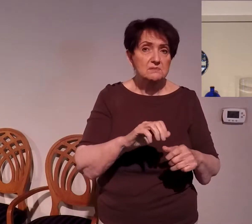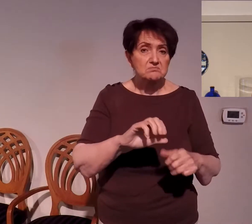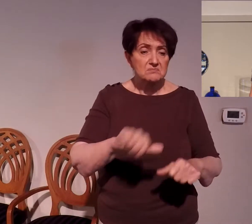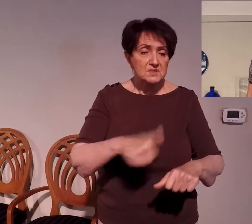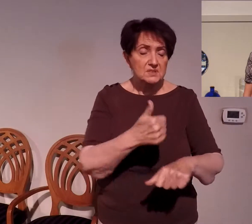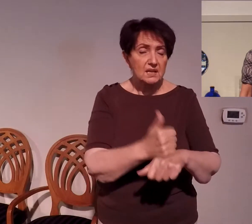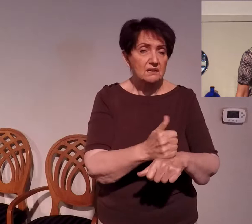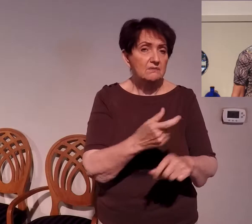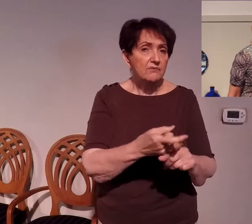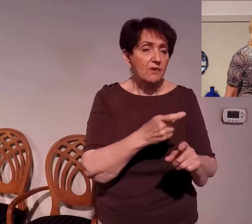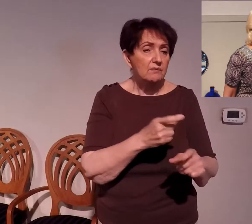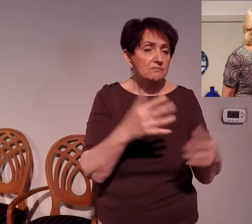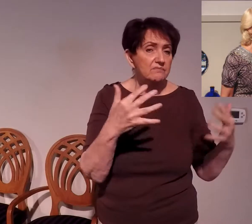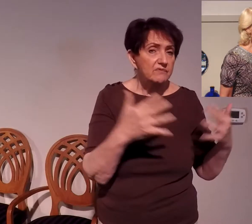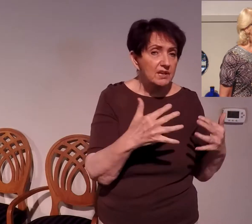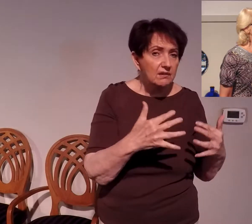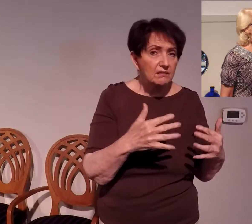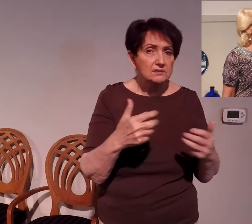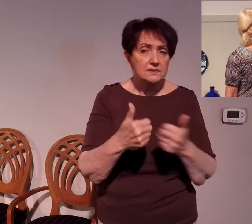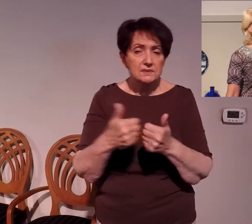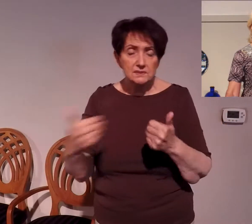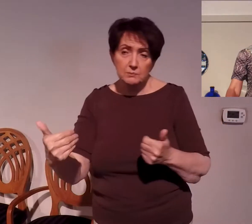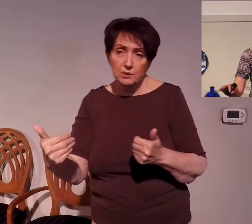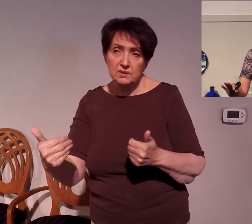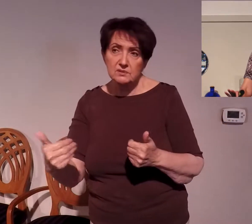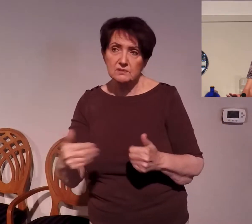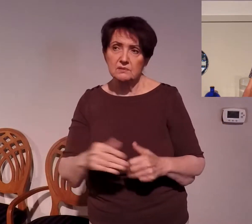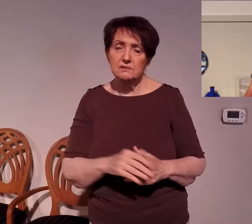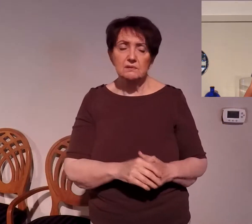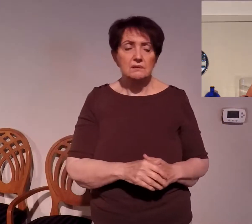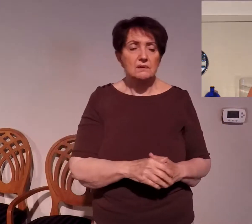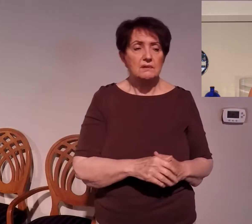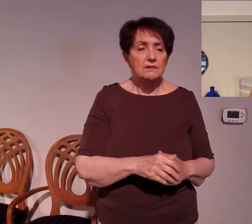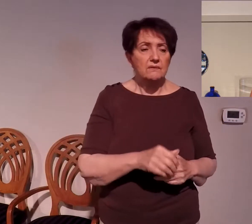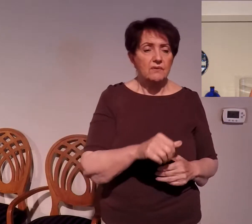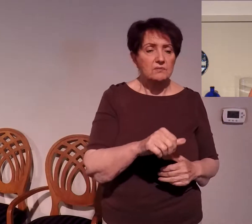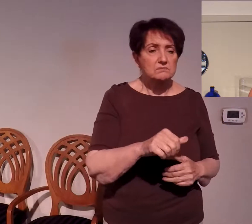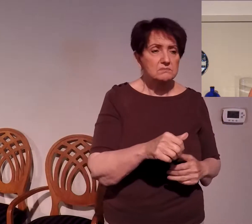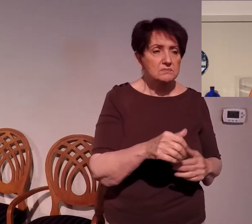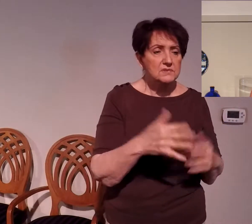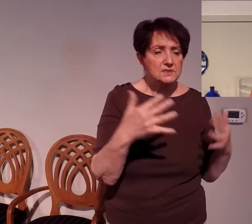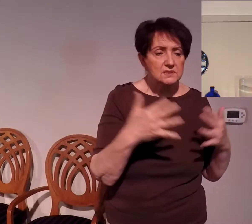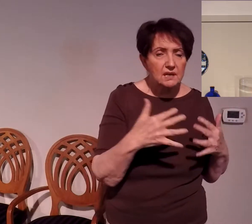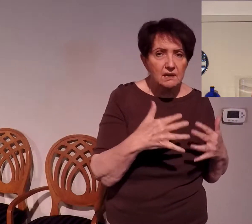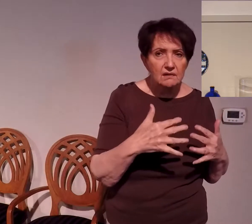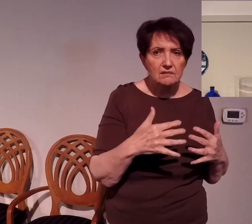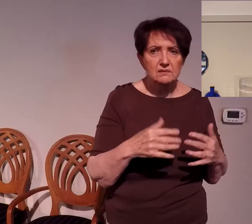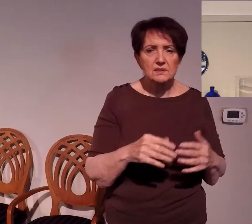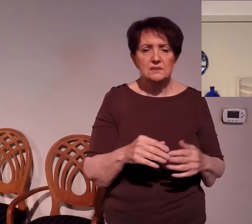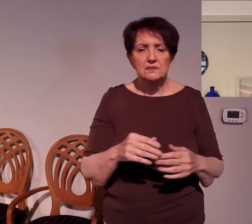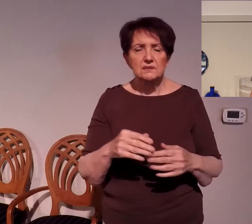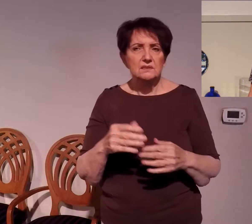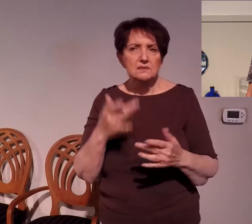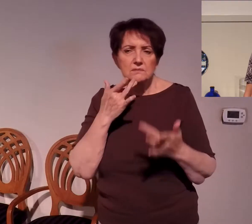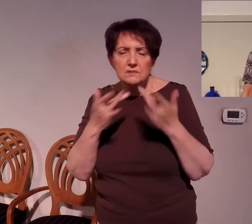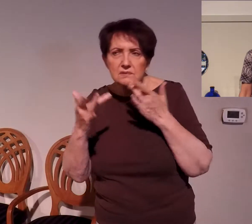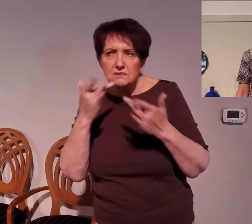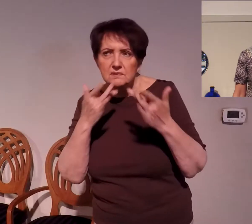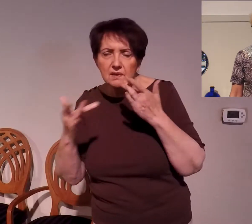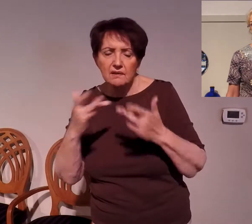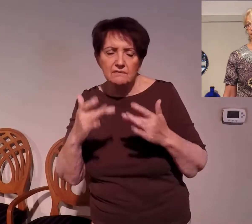shaping reality out of separation, shaping reality out of otherness and scarcity and survival.